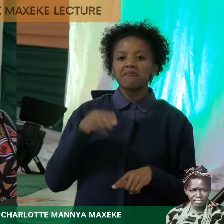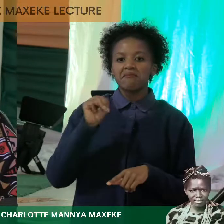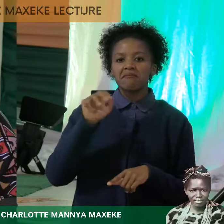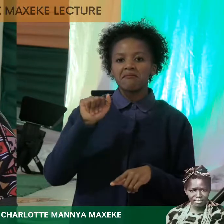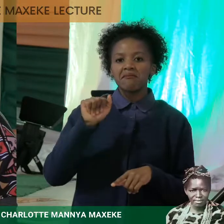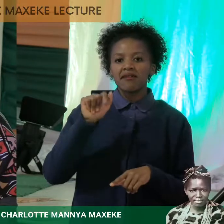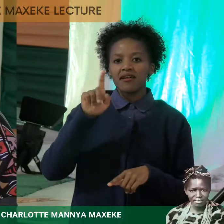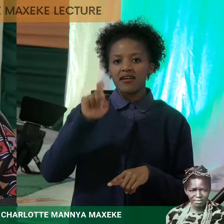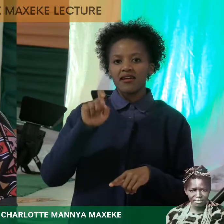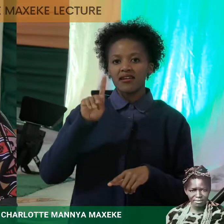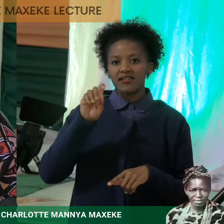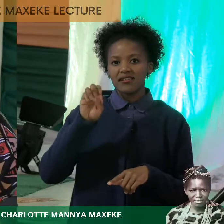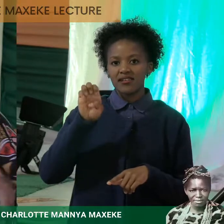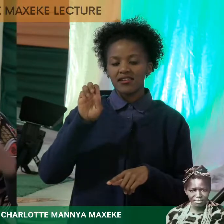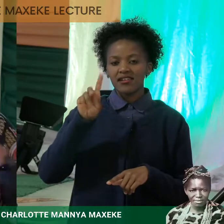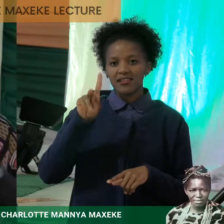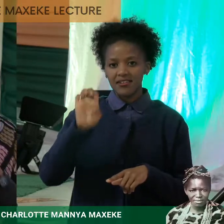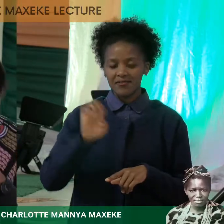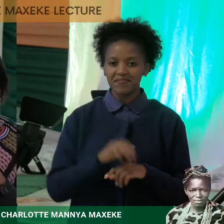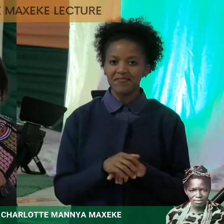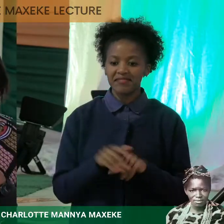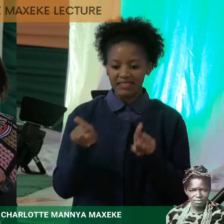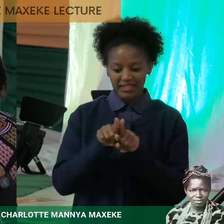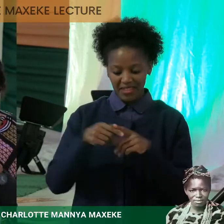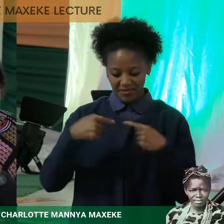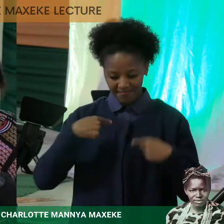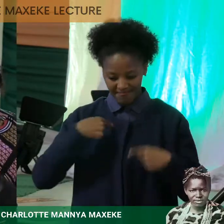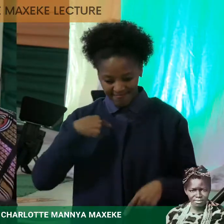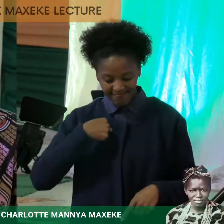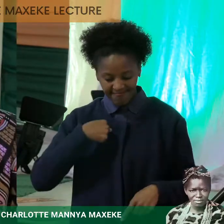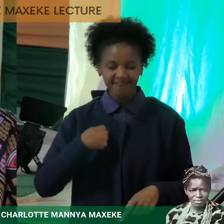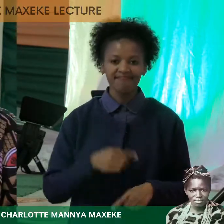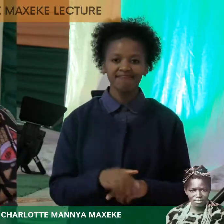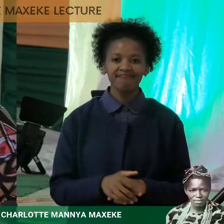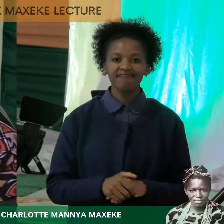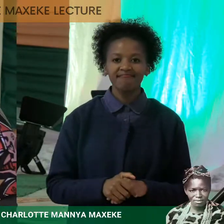umama uCharlotte Maxeke Lecture, nam lo ndilapha.